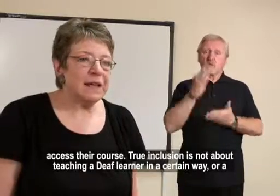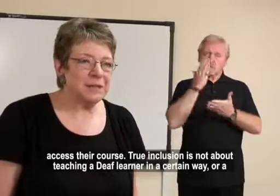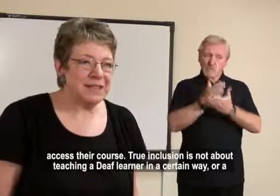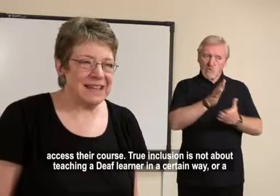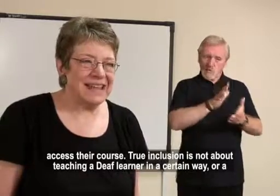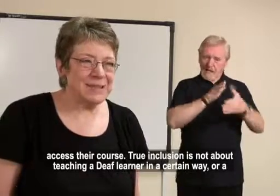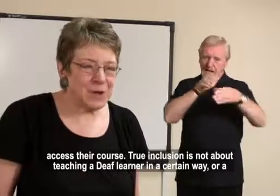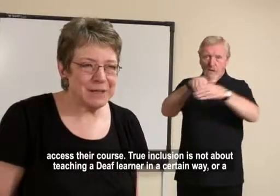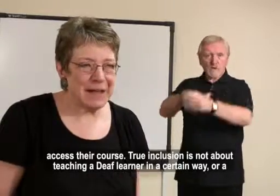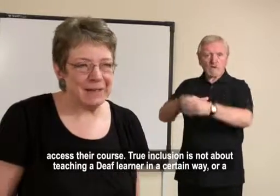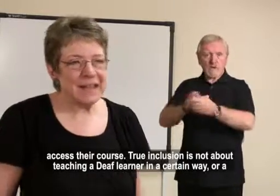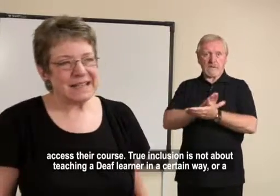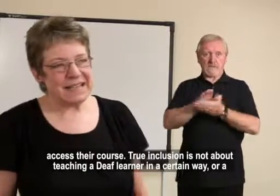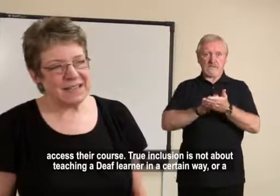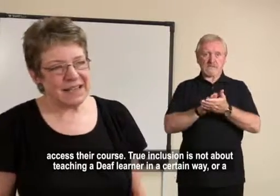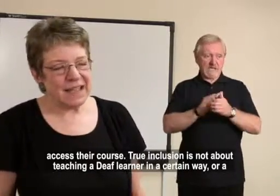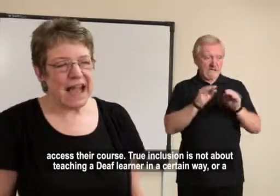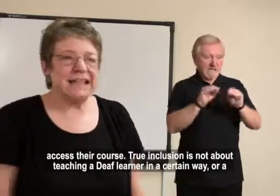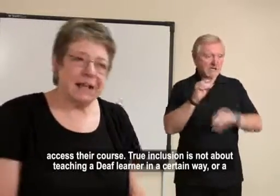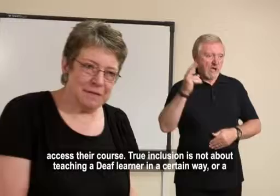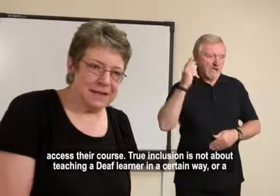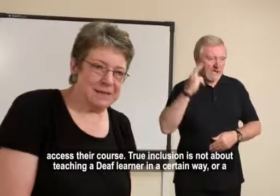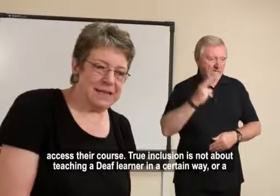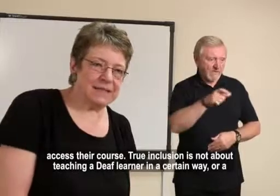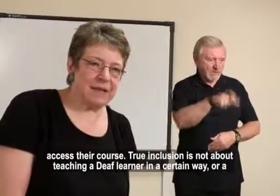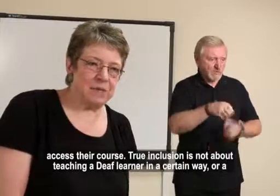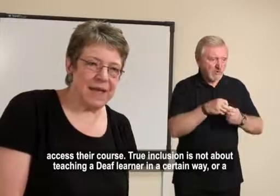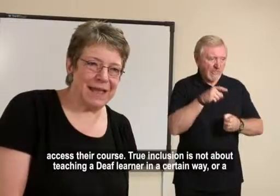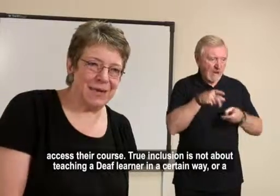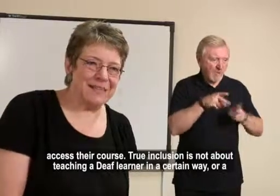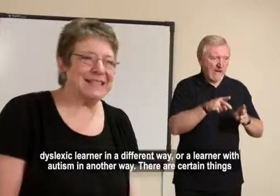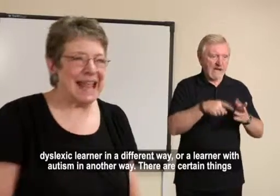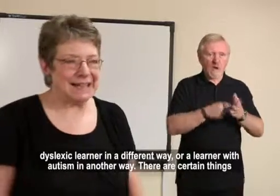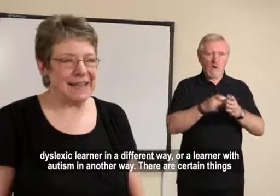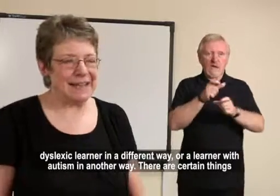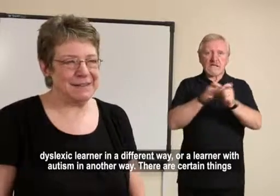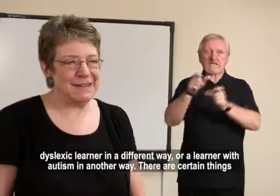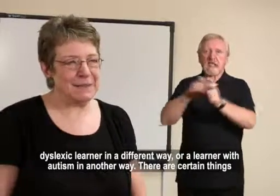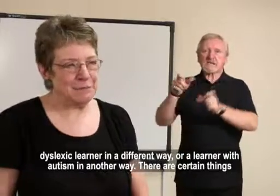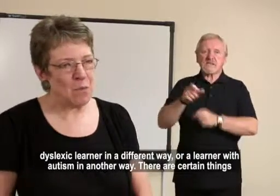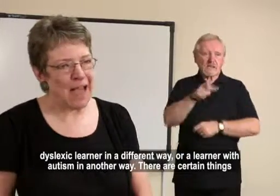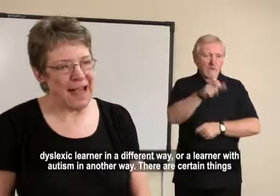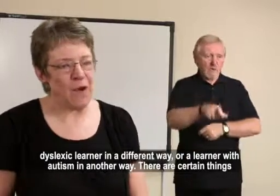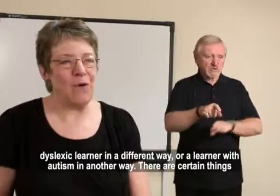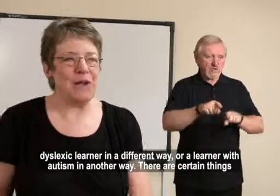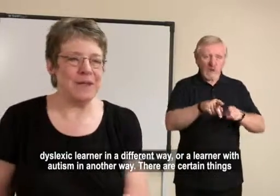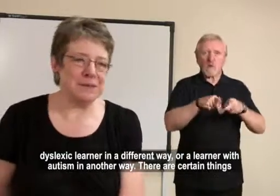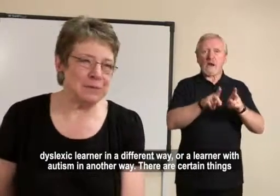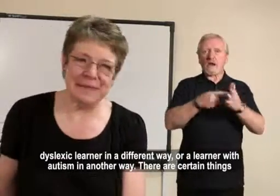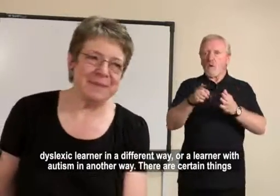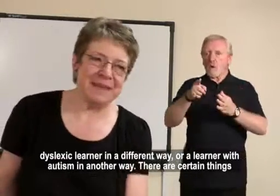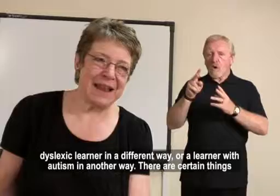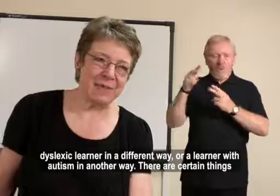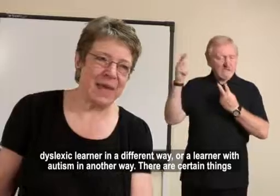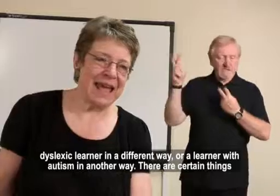True inclusion is not about teaching a deaf learner in a certain way, or a dyslexic learner in a different way, or a learner